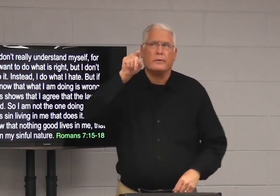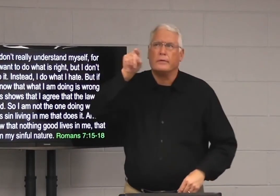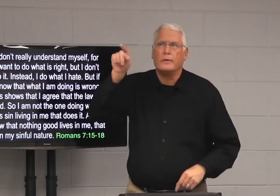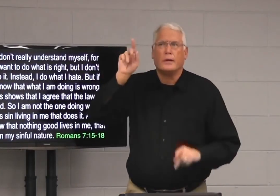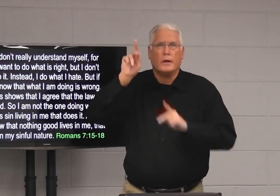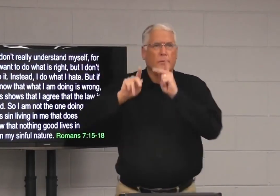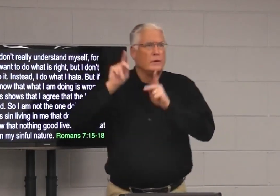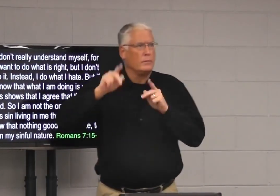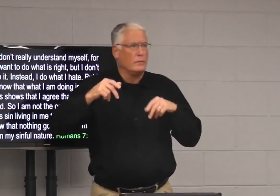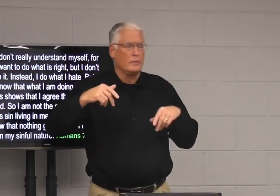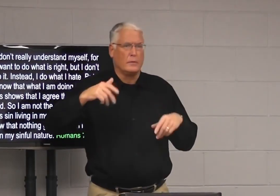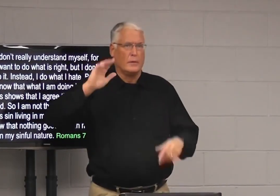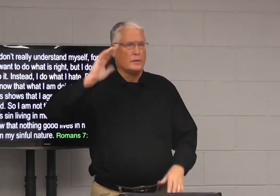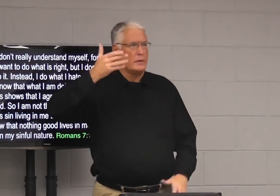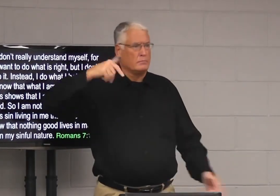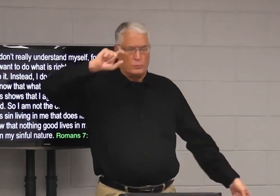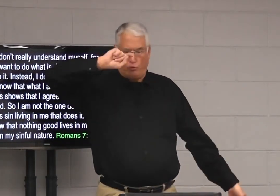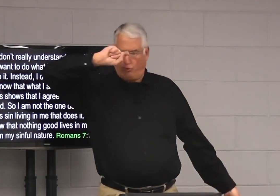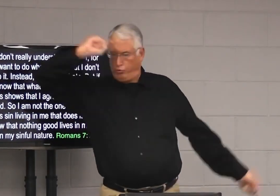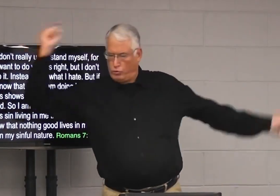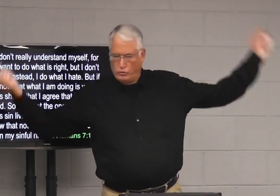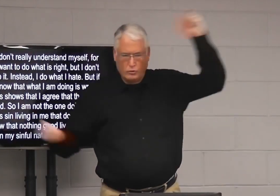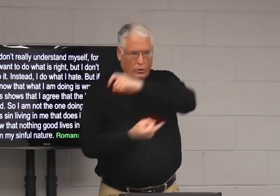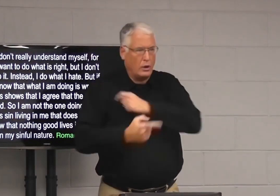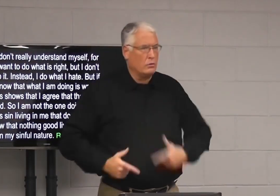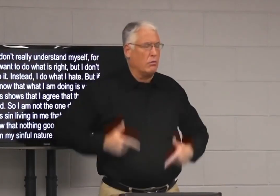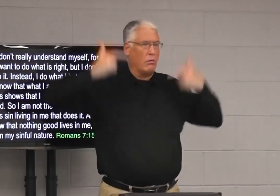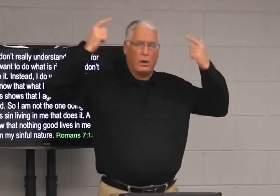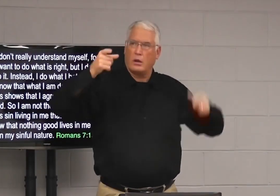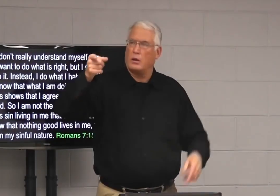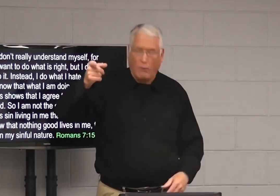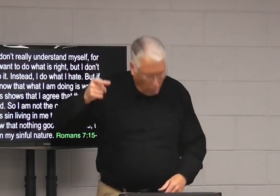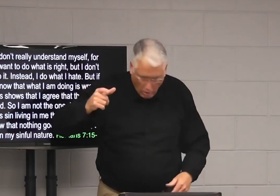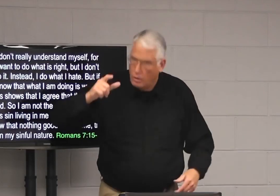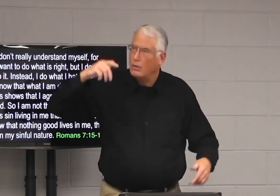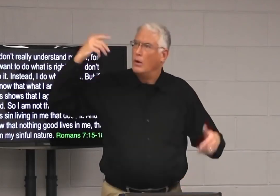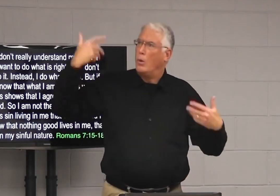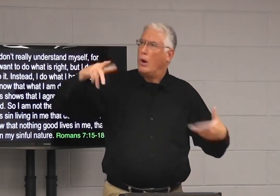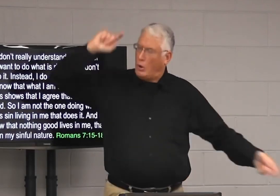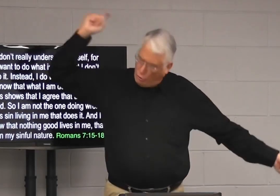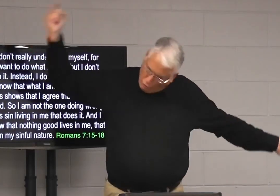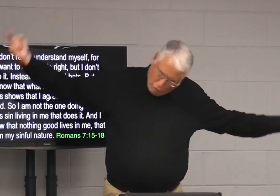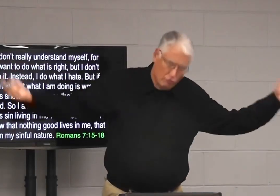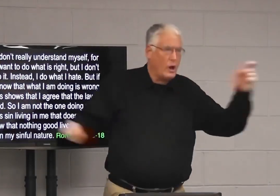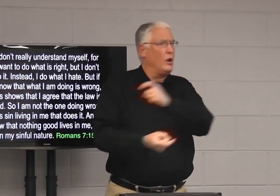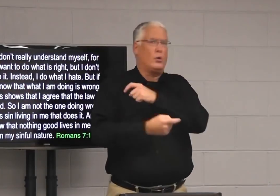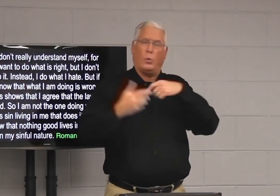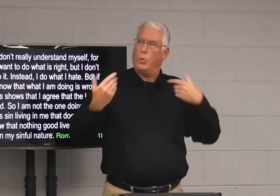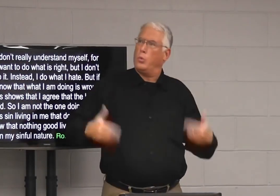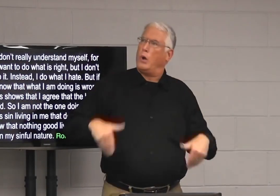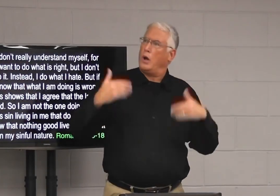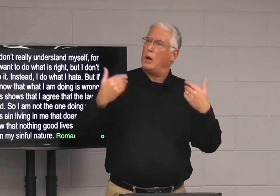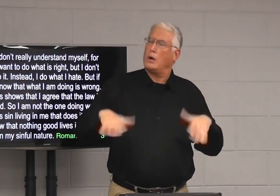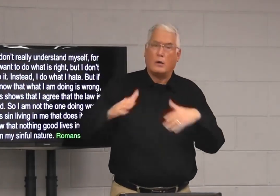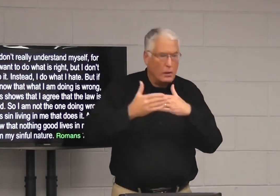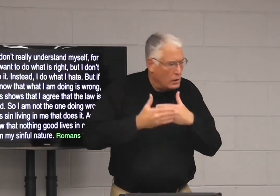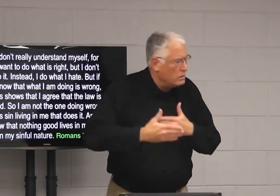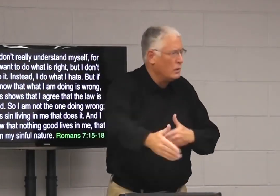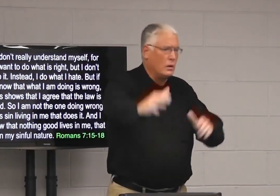When you happen to hear of people who seems to have been transformed, their lives have truly changed,